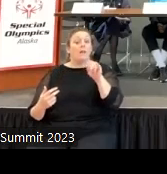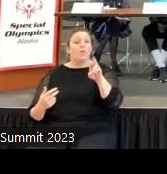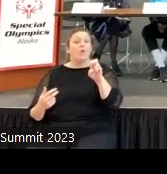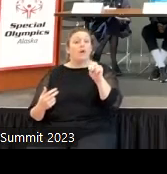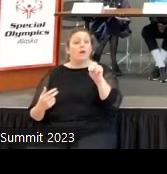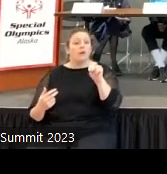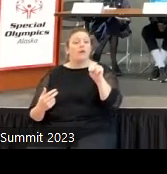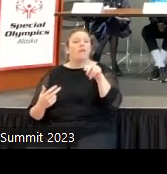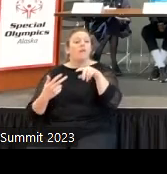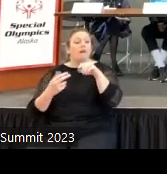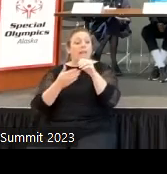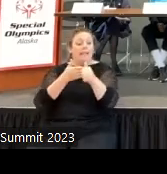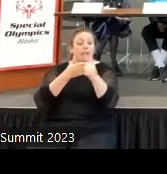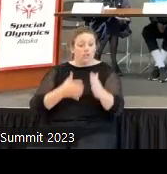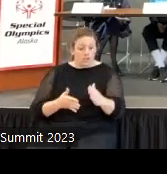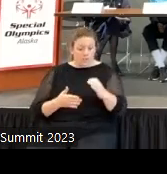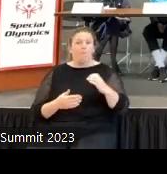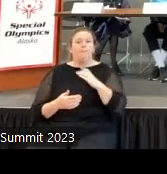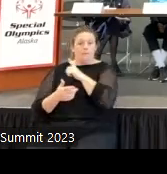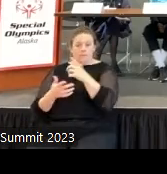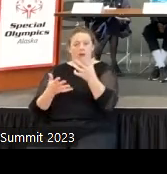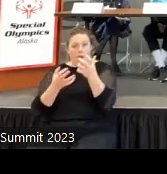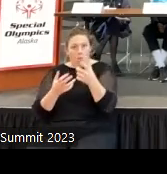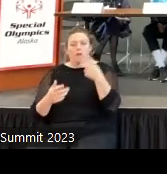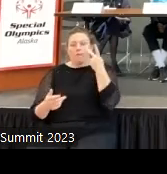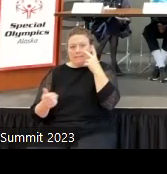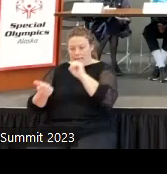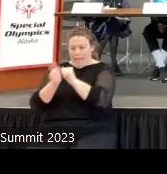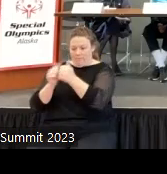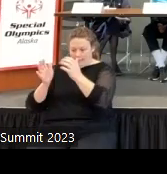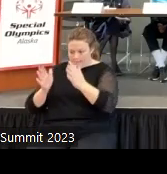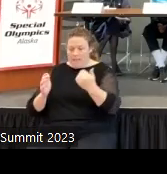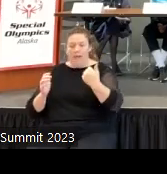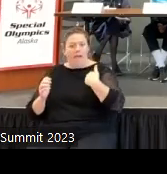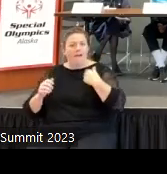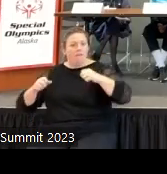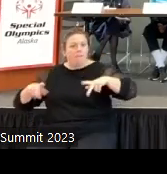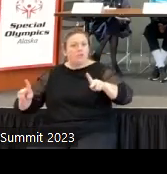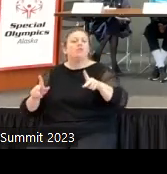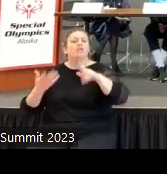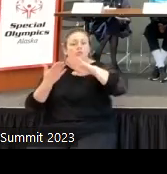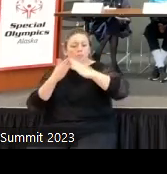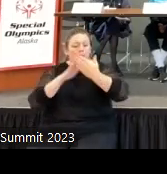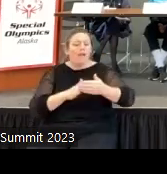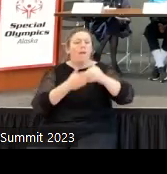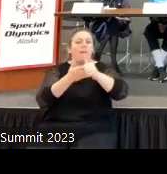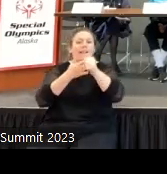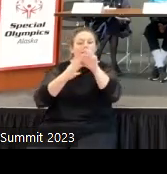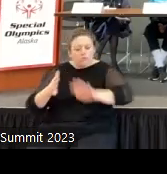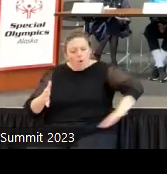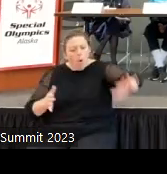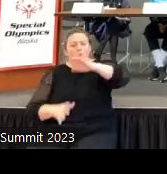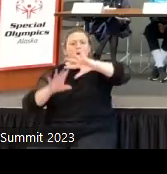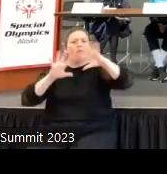It's an endowment that I like to see, that athletes will have the opportunities to be leaders across the globe.